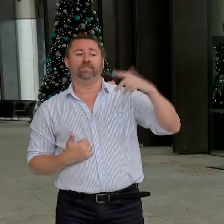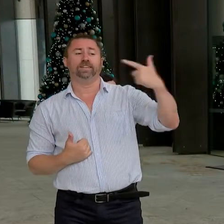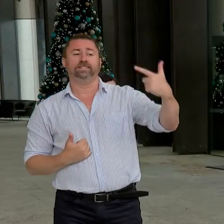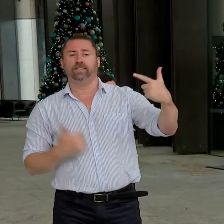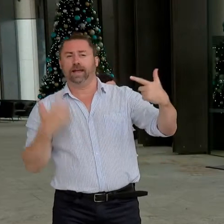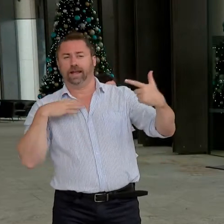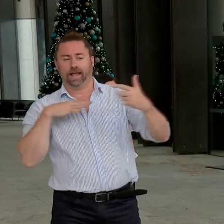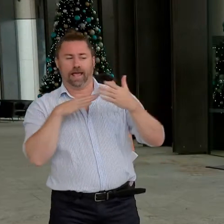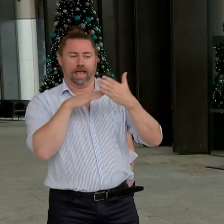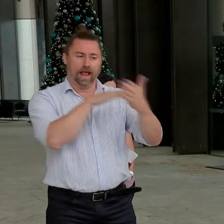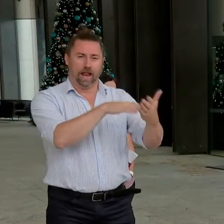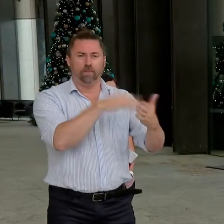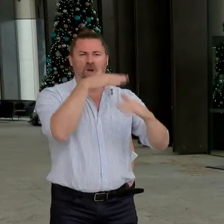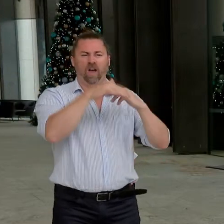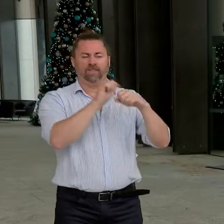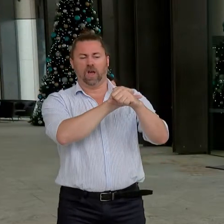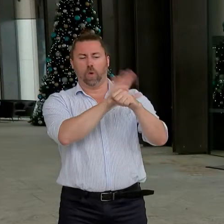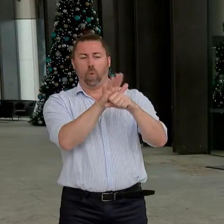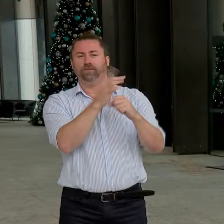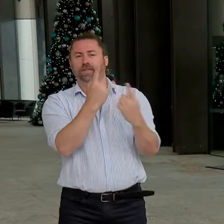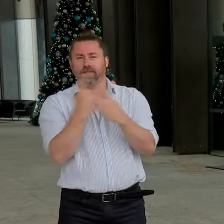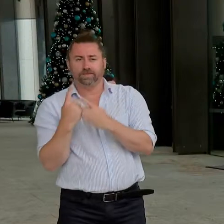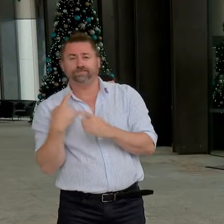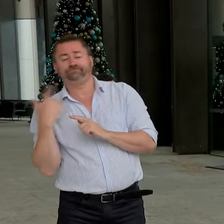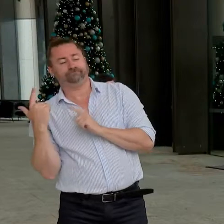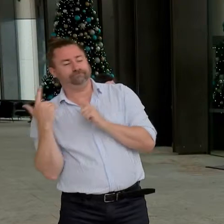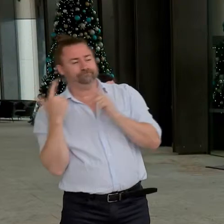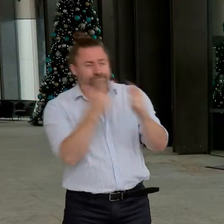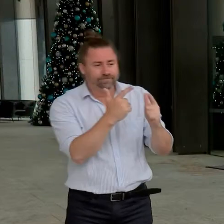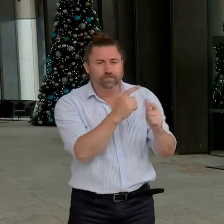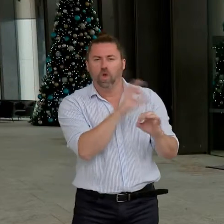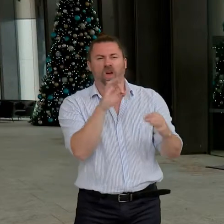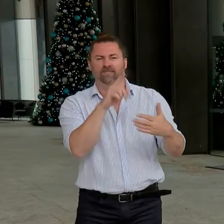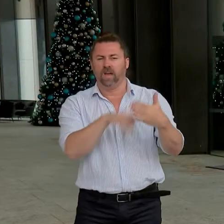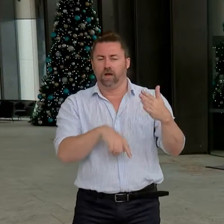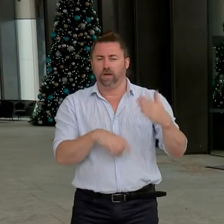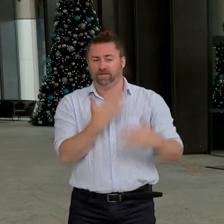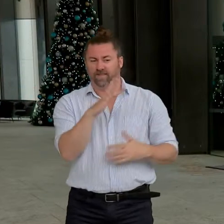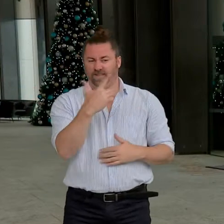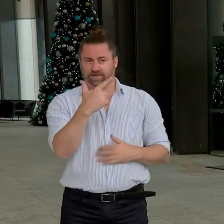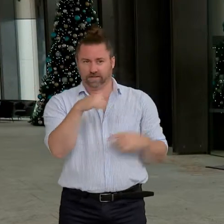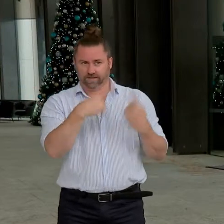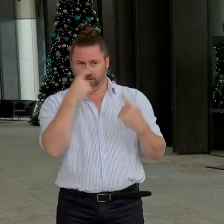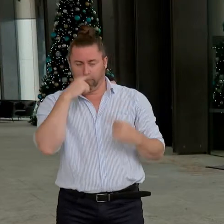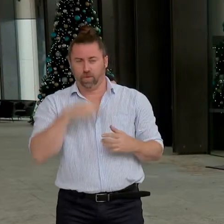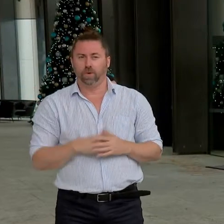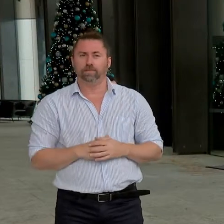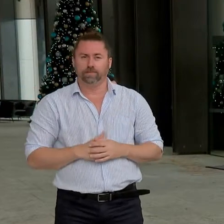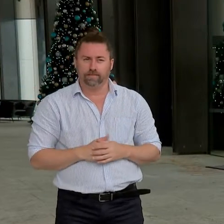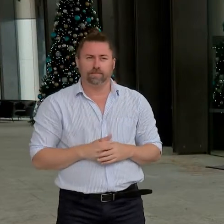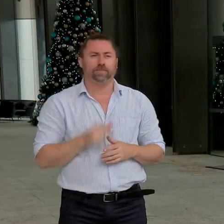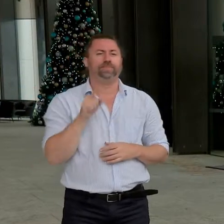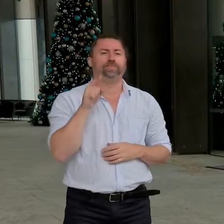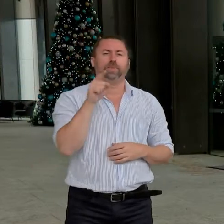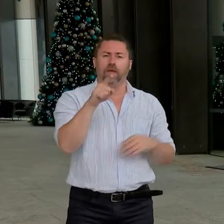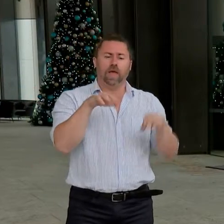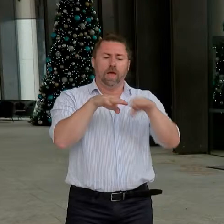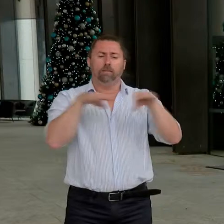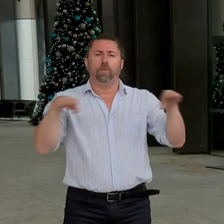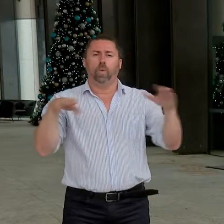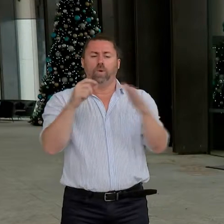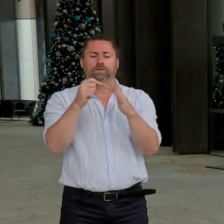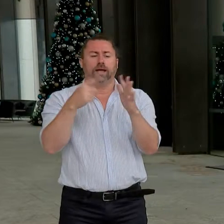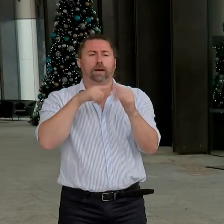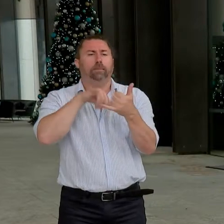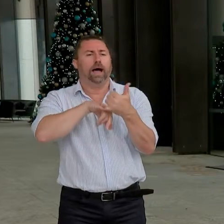to COVID-related matters, with no action being taken. I'll also address the changes with the border pass on the